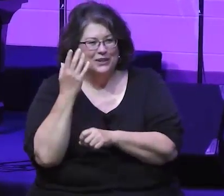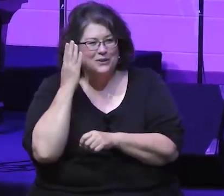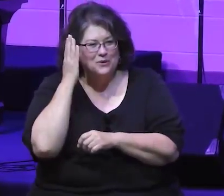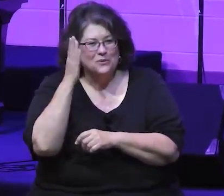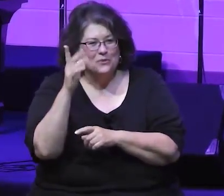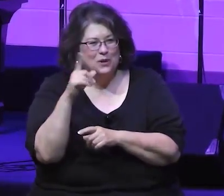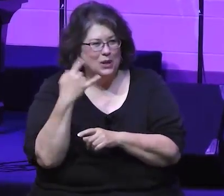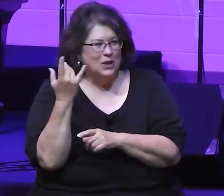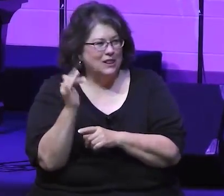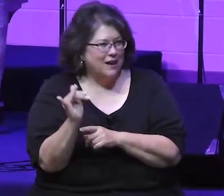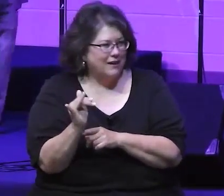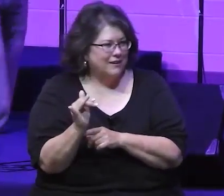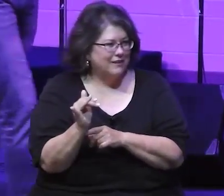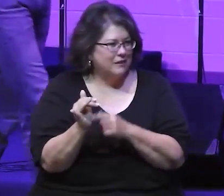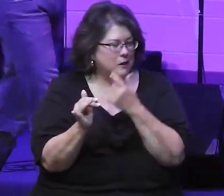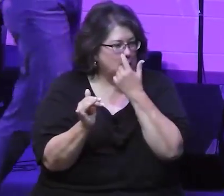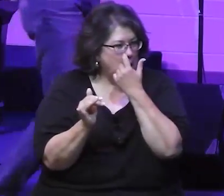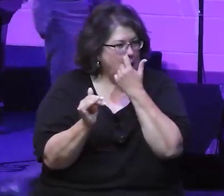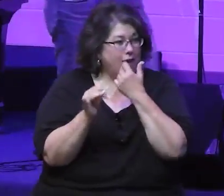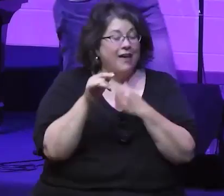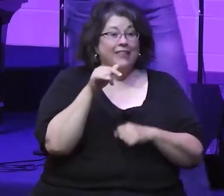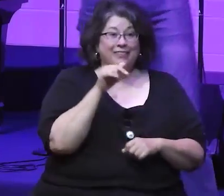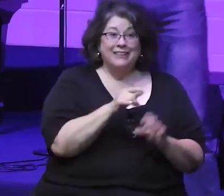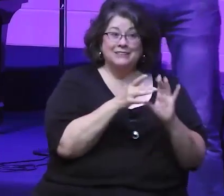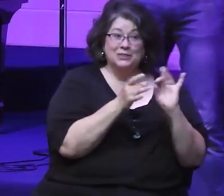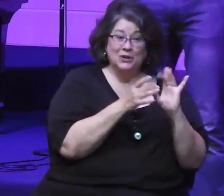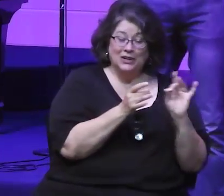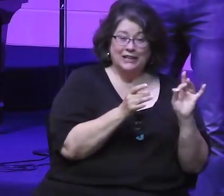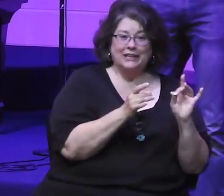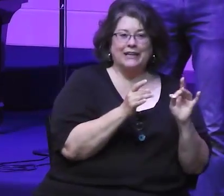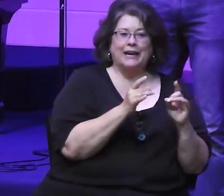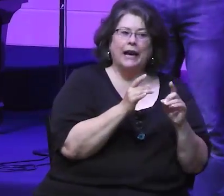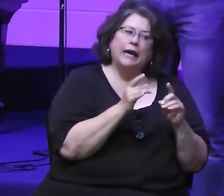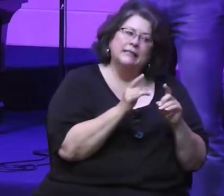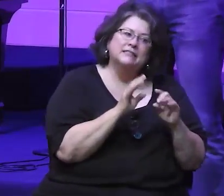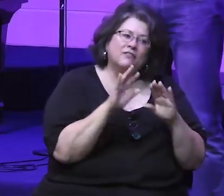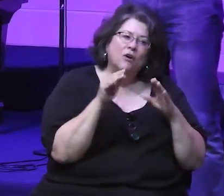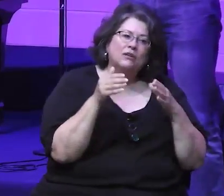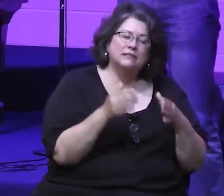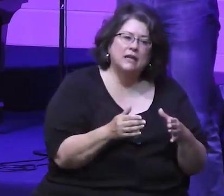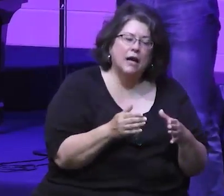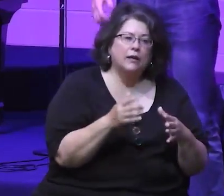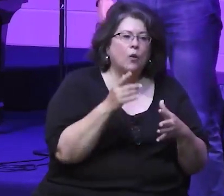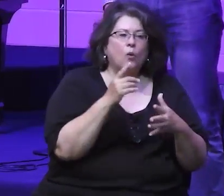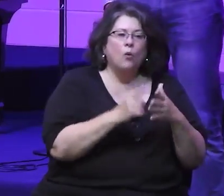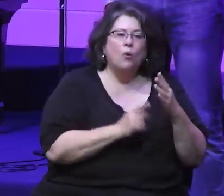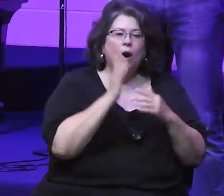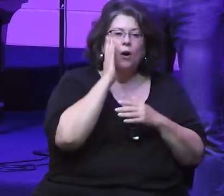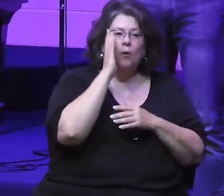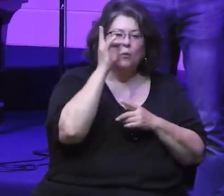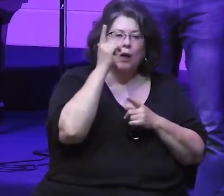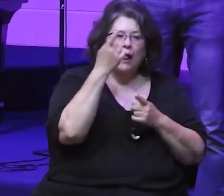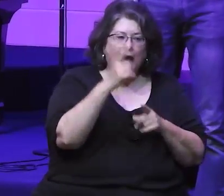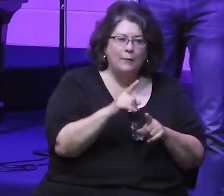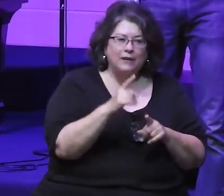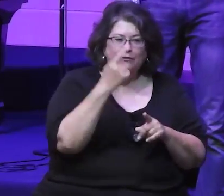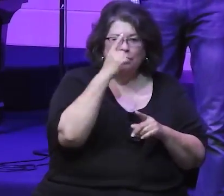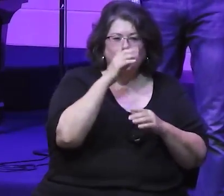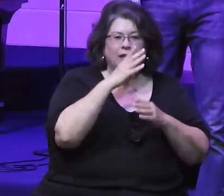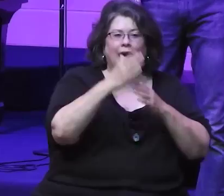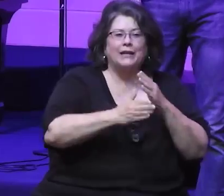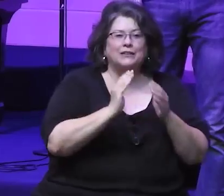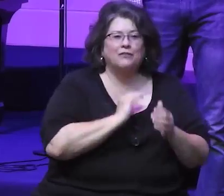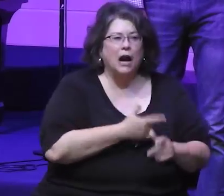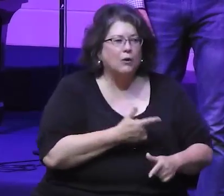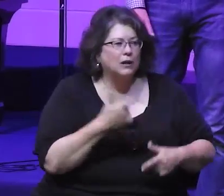be leading the type of life that when we find those last moments and people are gathered at their funeral, they would say, that was